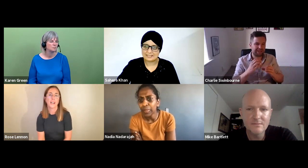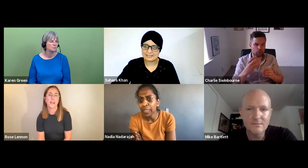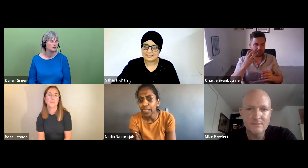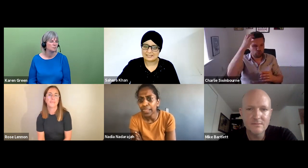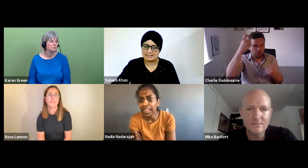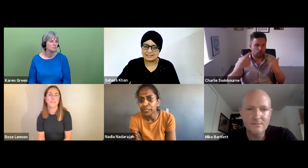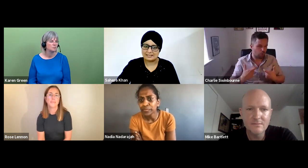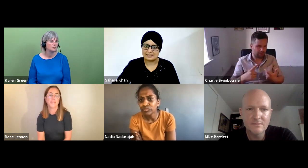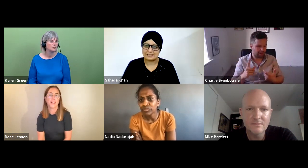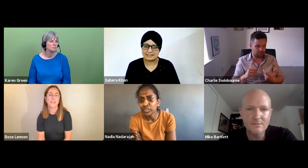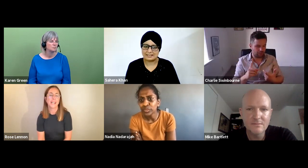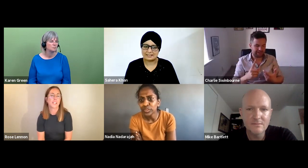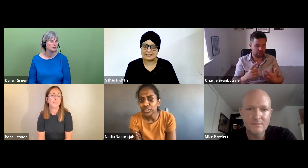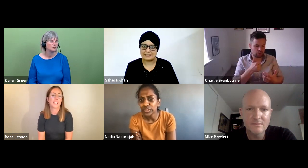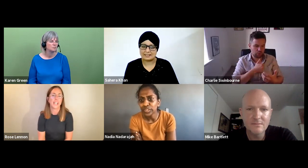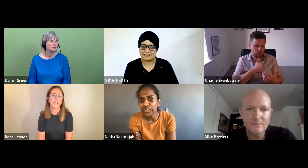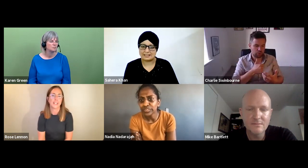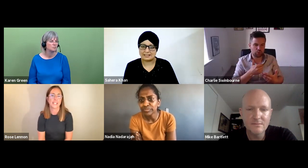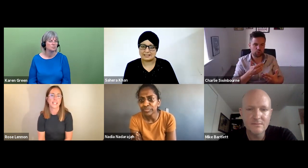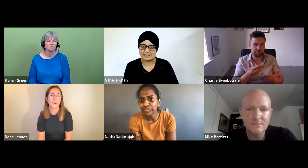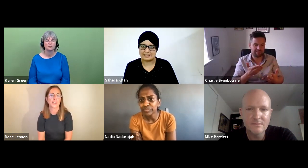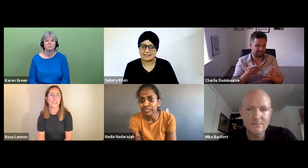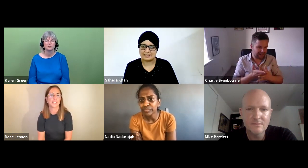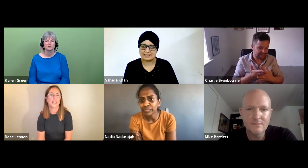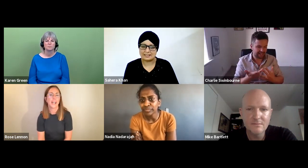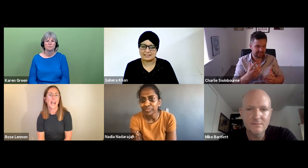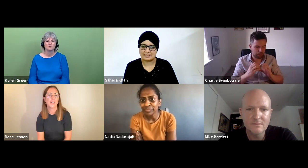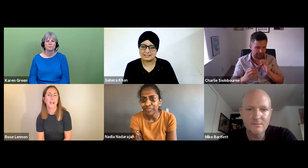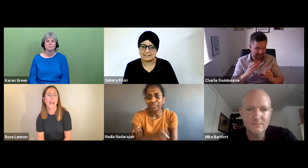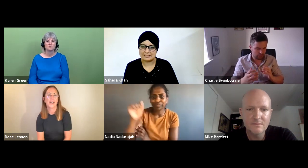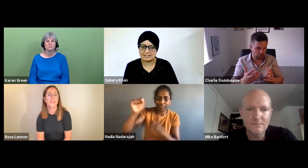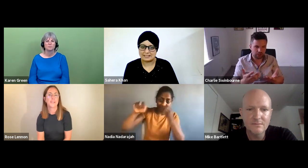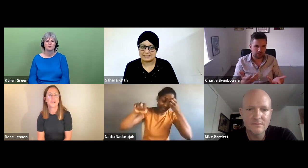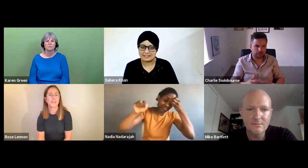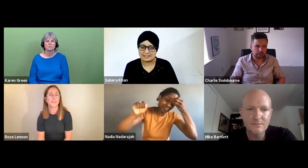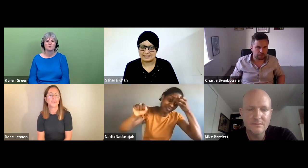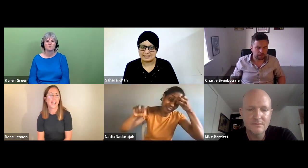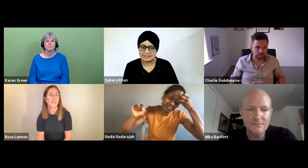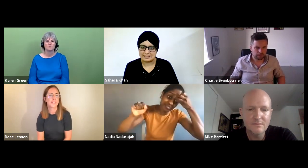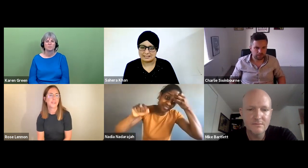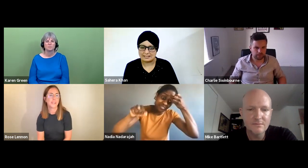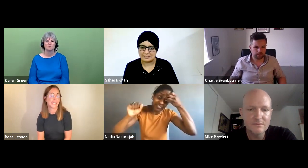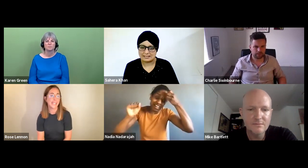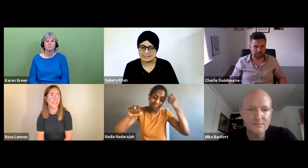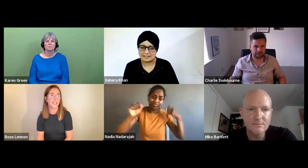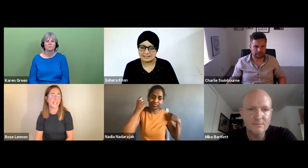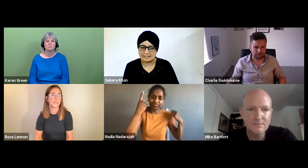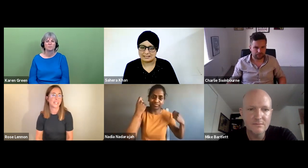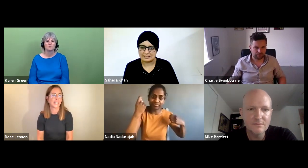I mean, communication, I think is the question. How did you engage in that